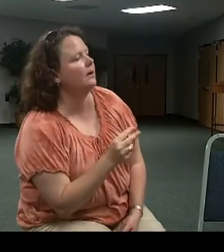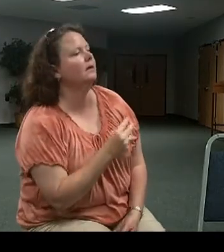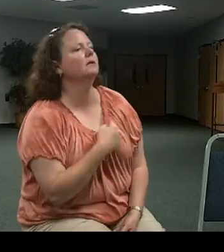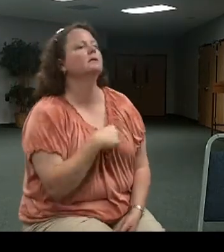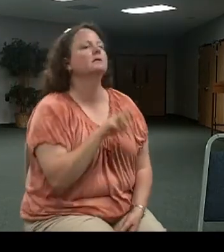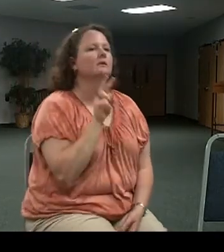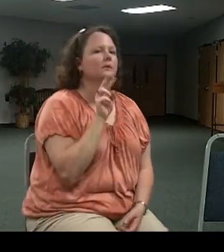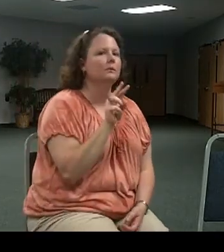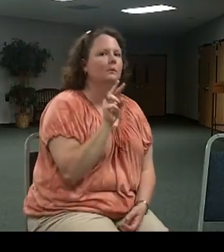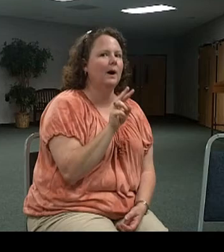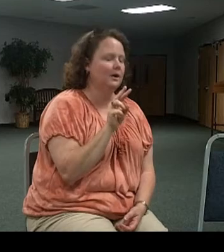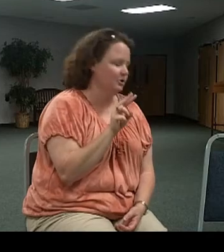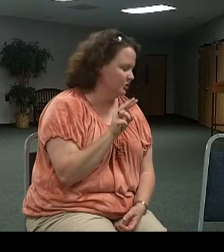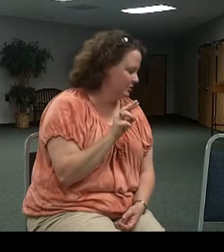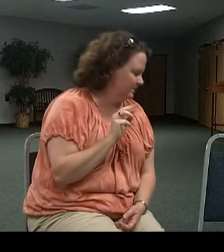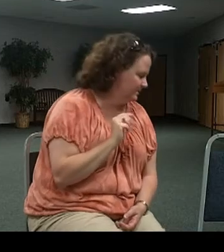corner. Watch.